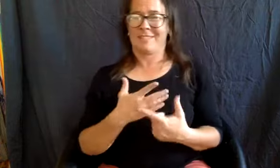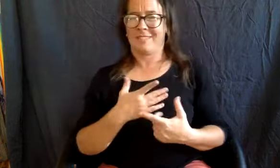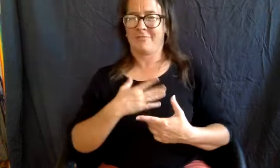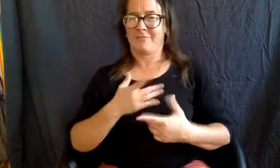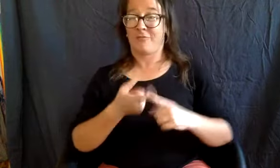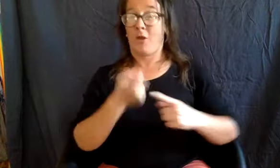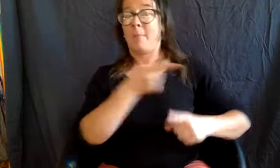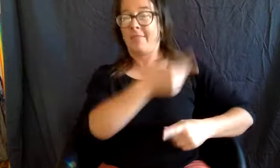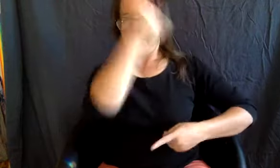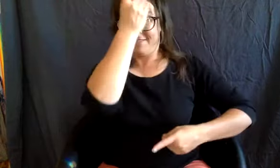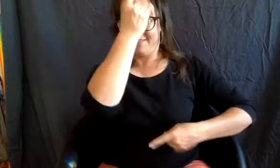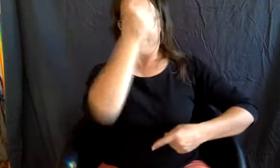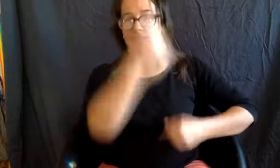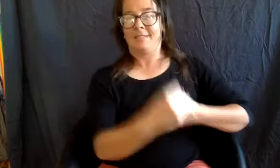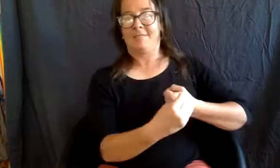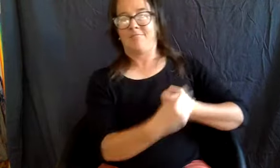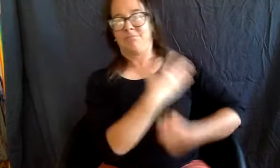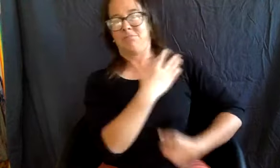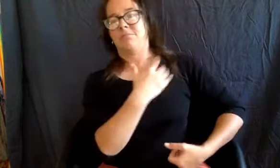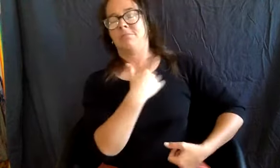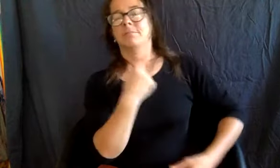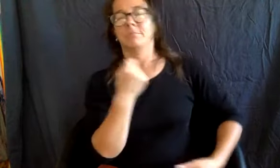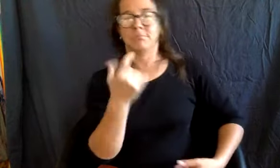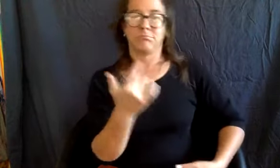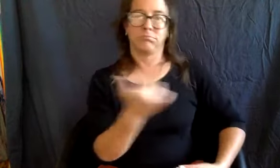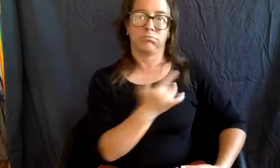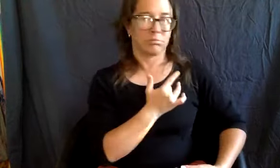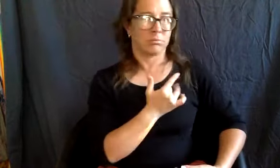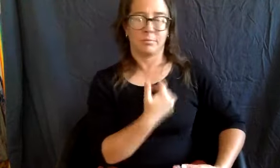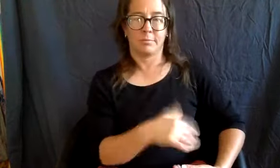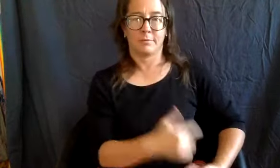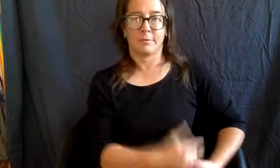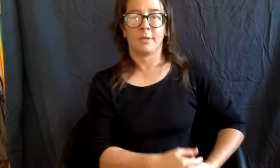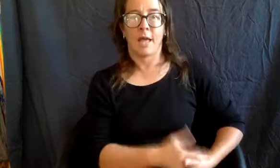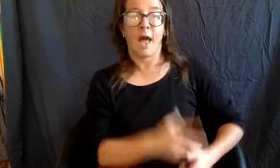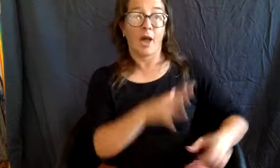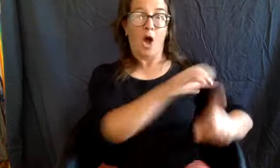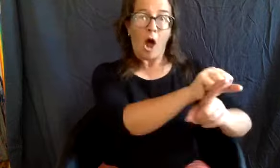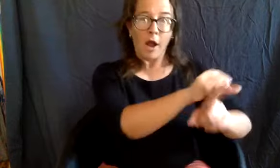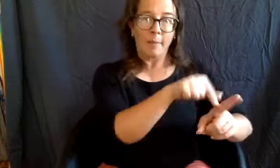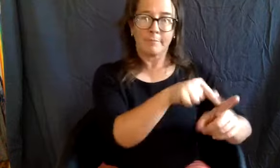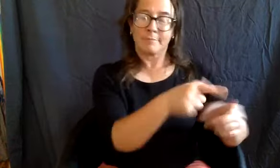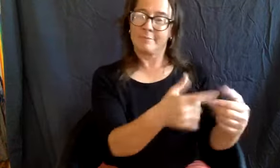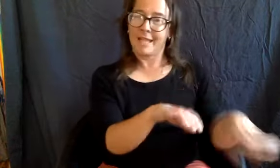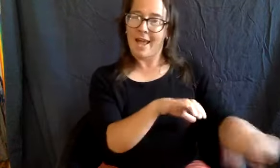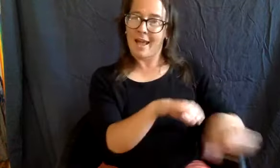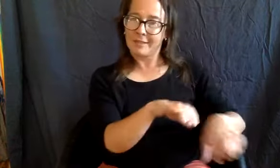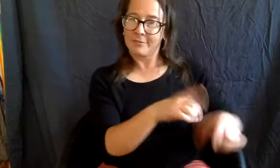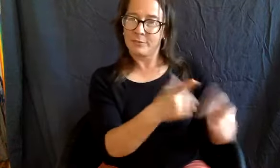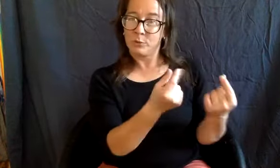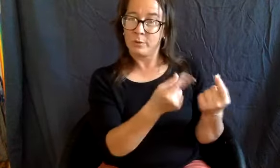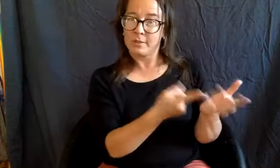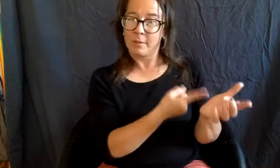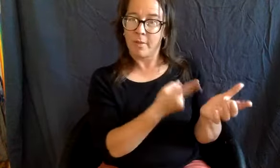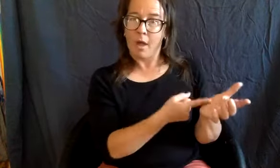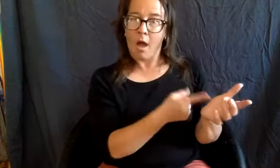So I go to school toe to toe with the principal, you're accusing my son, defending him, doing all of that stuff